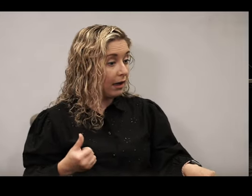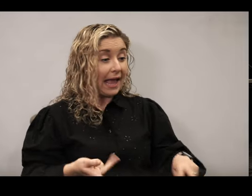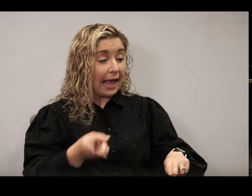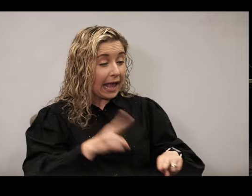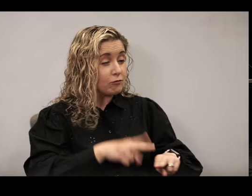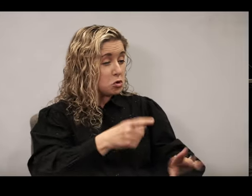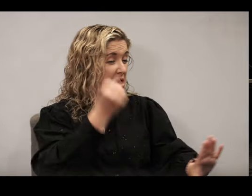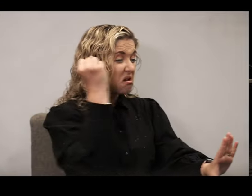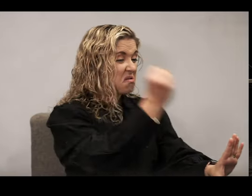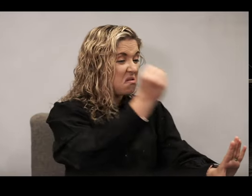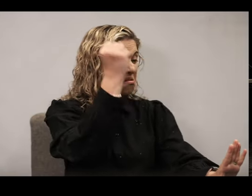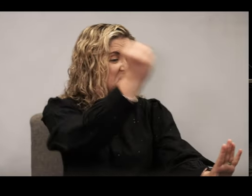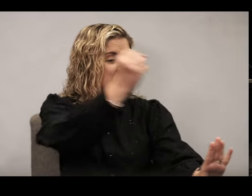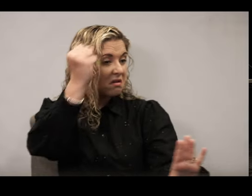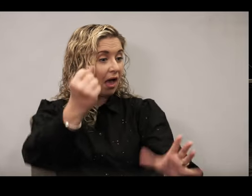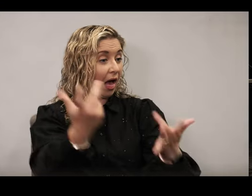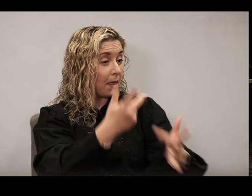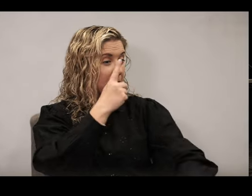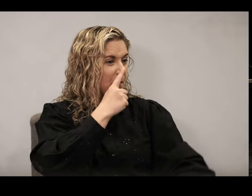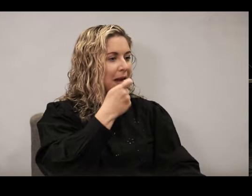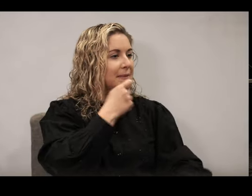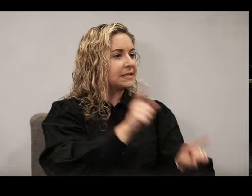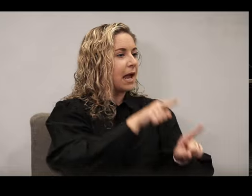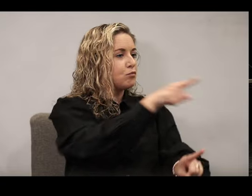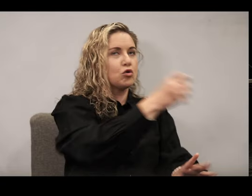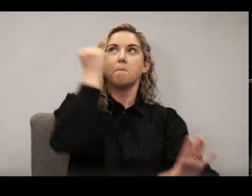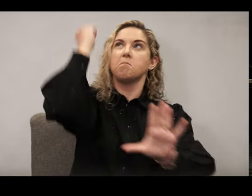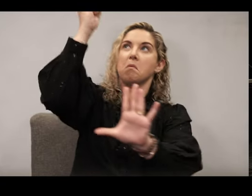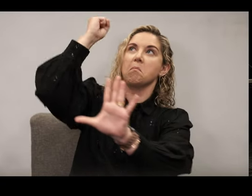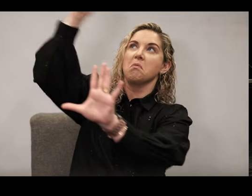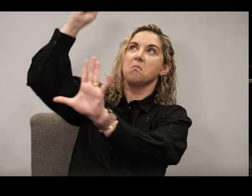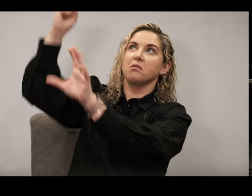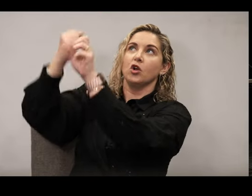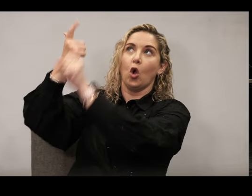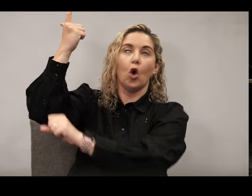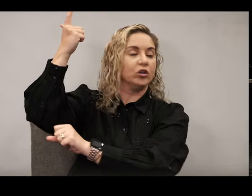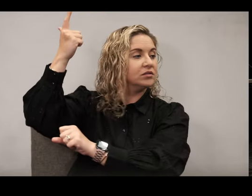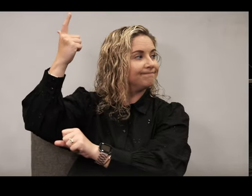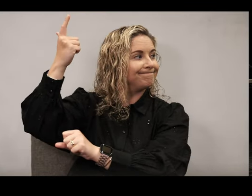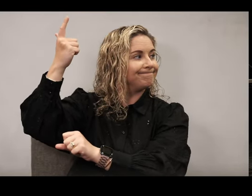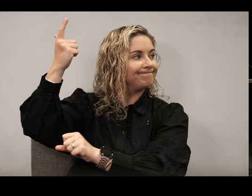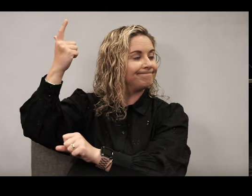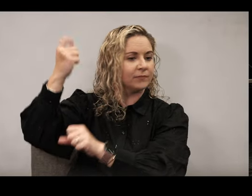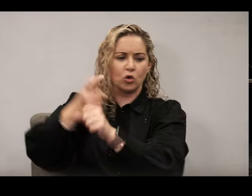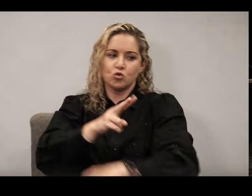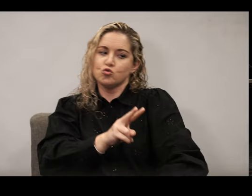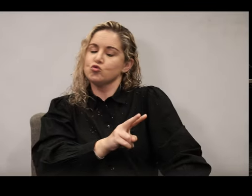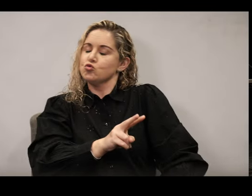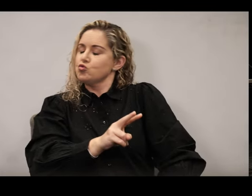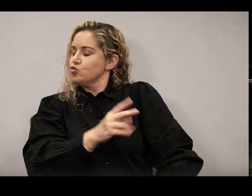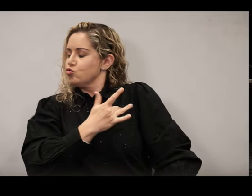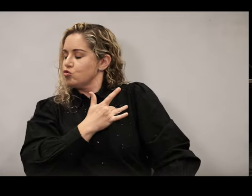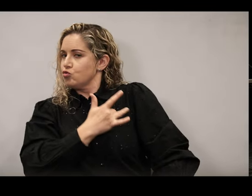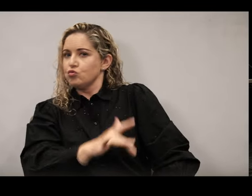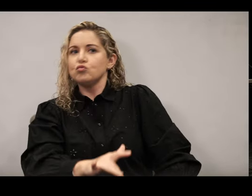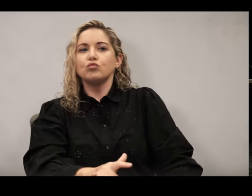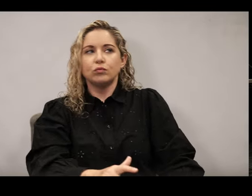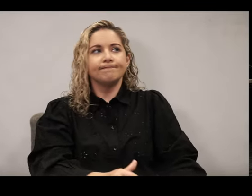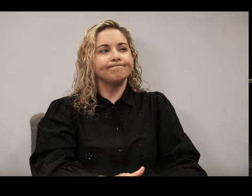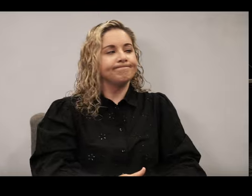image, your fellow human beings, is how you treat God. Is directed against God. This has huge things to say to our